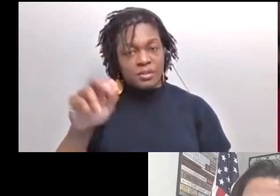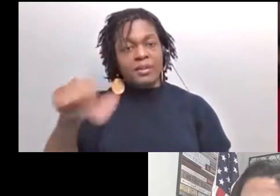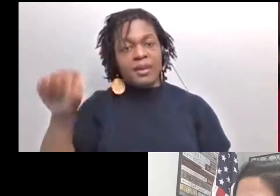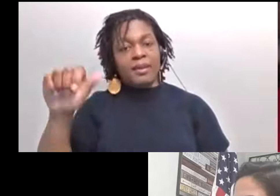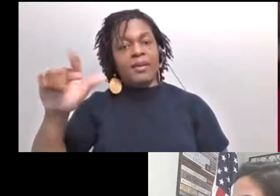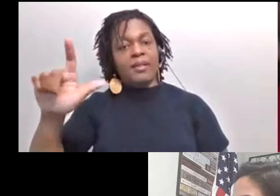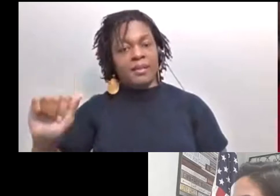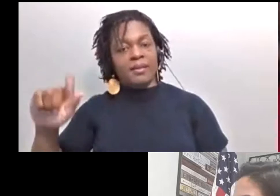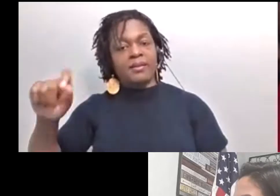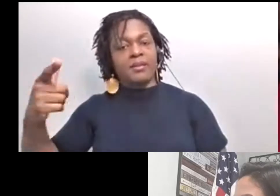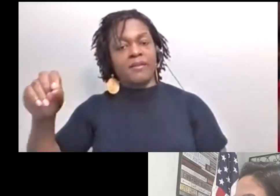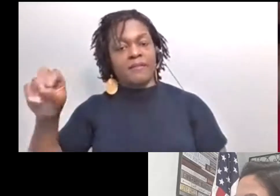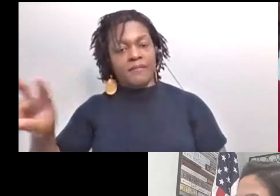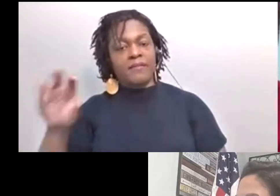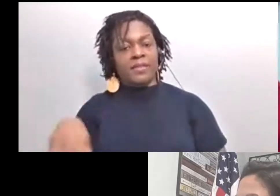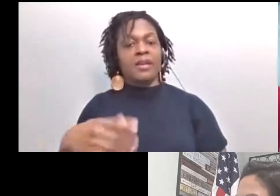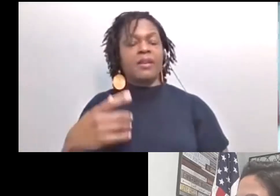for Office of Behavioral Health.